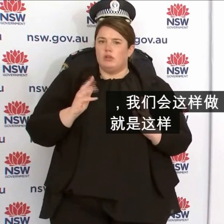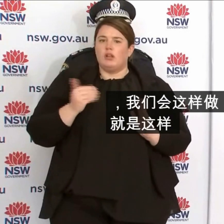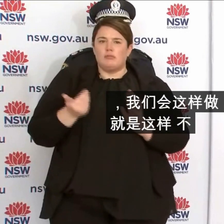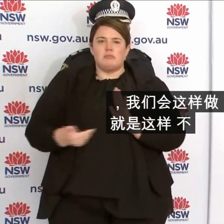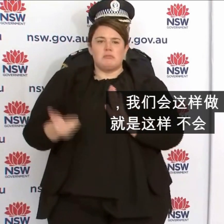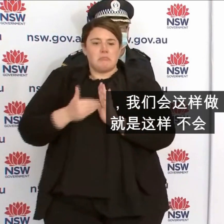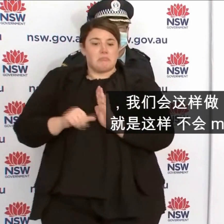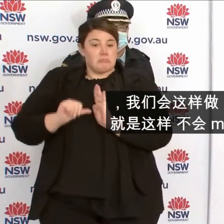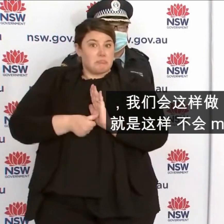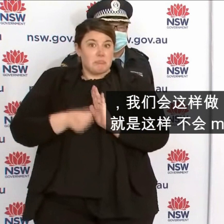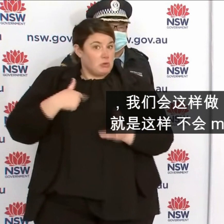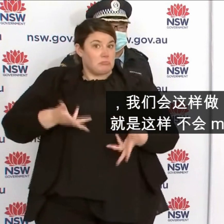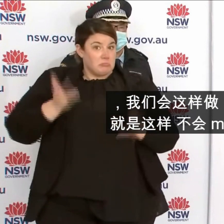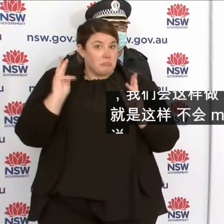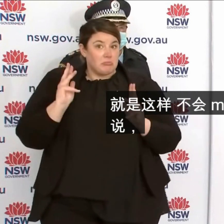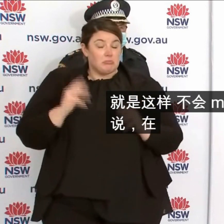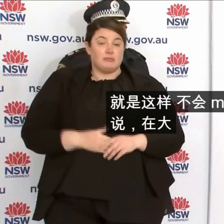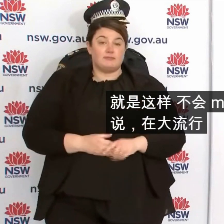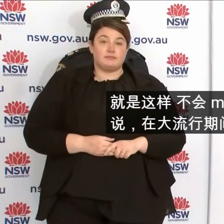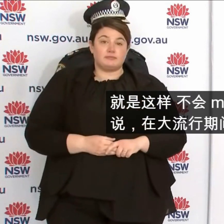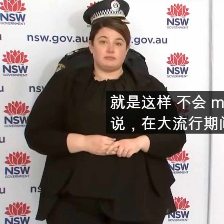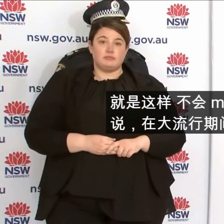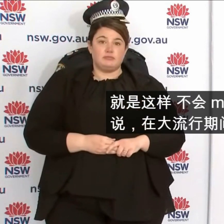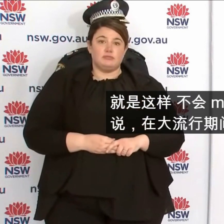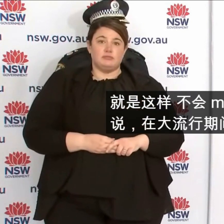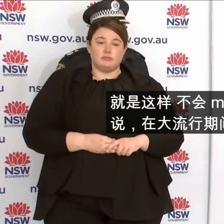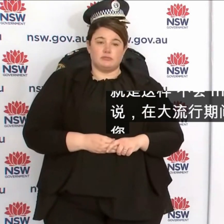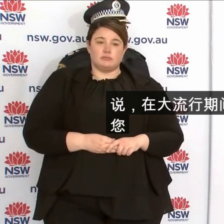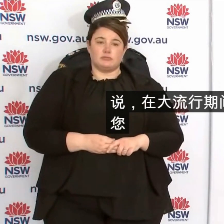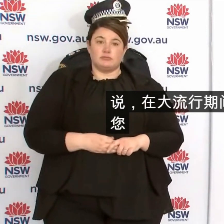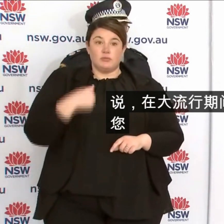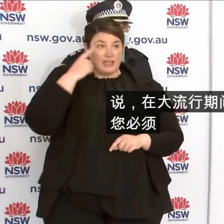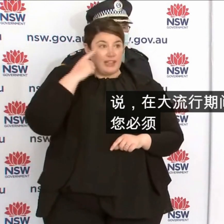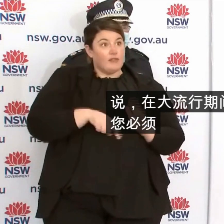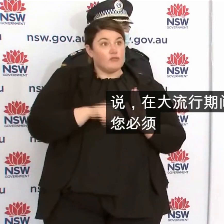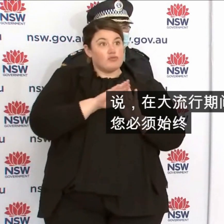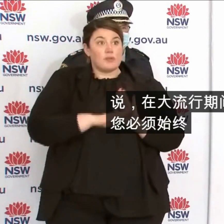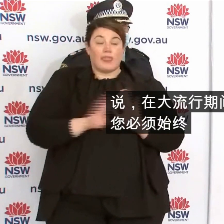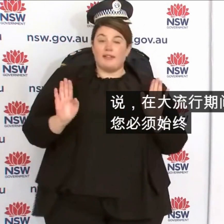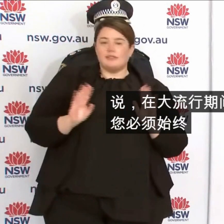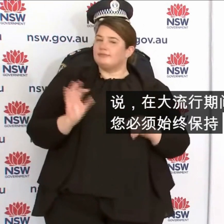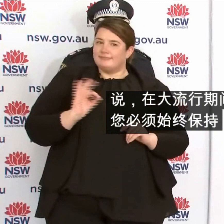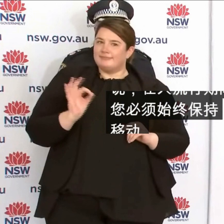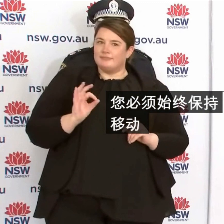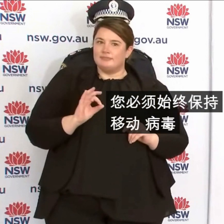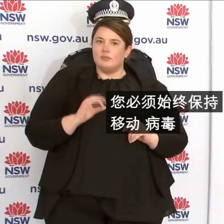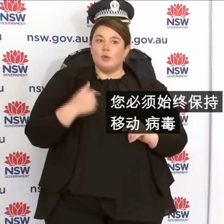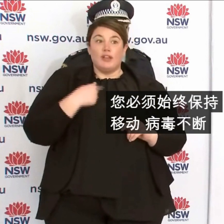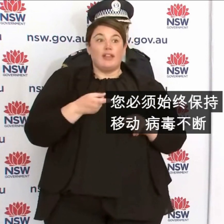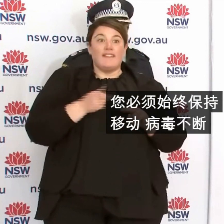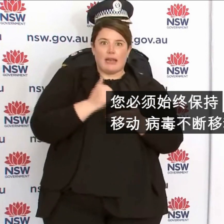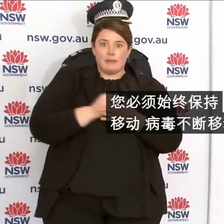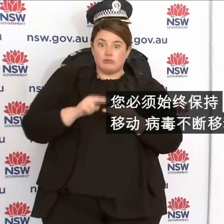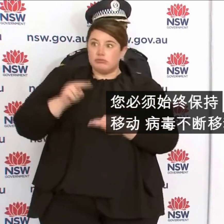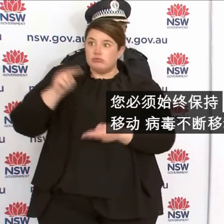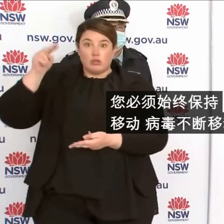would not make sense to say that this is it forevermore during the pandemic. You always have to keep moving. The virus